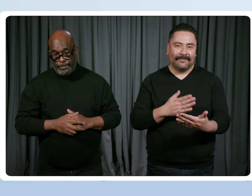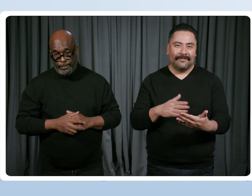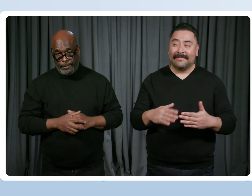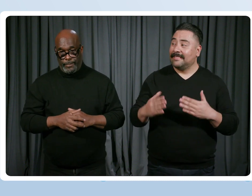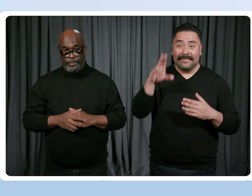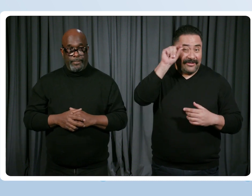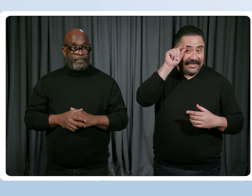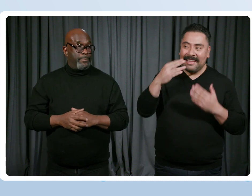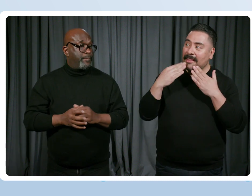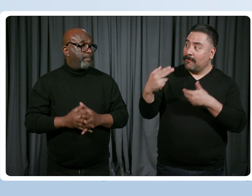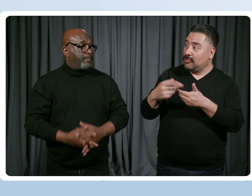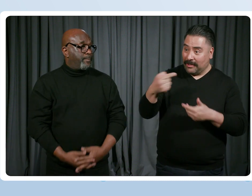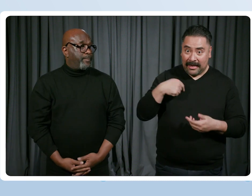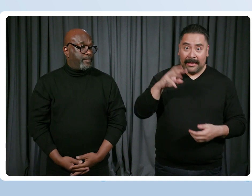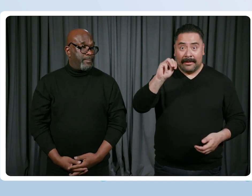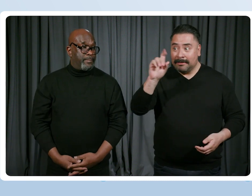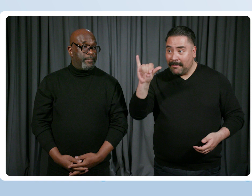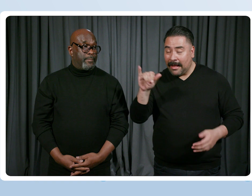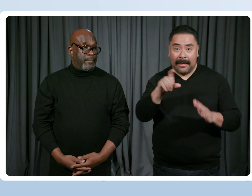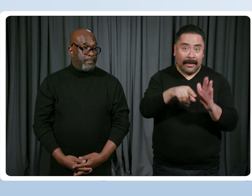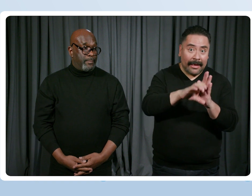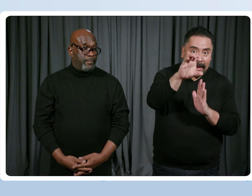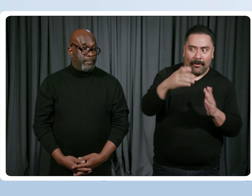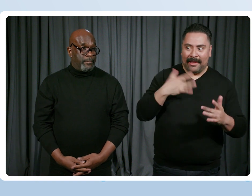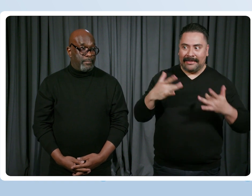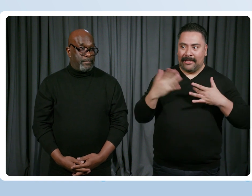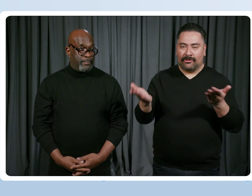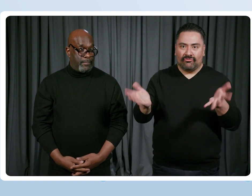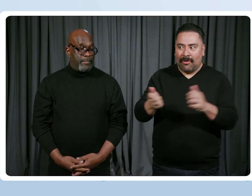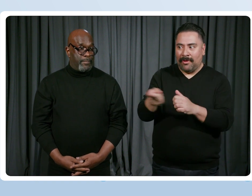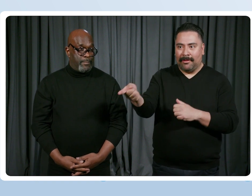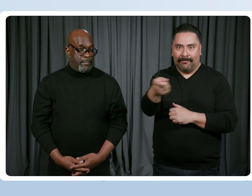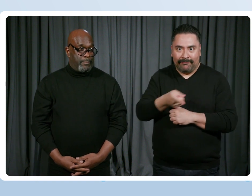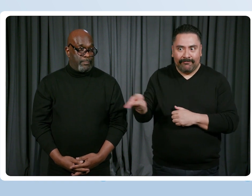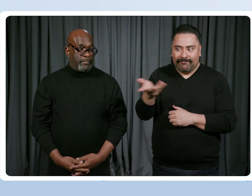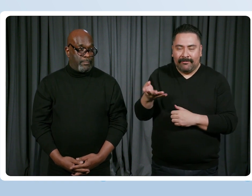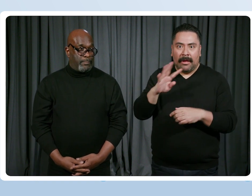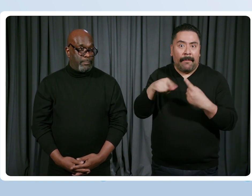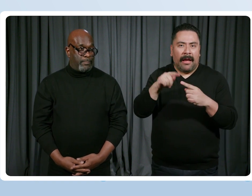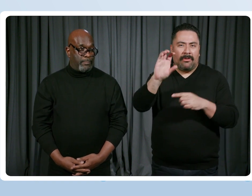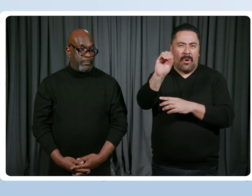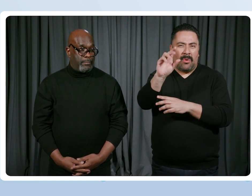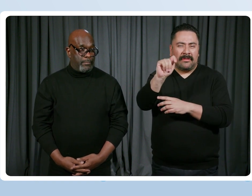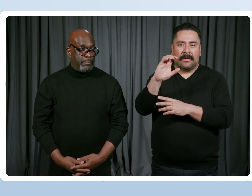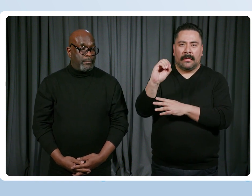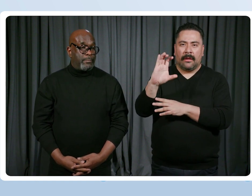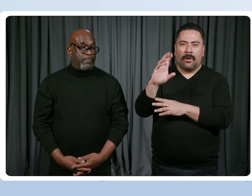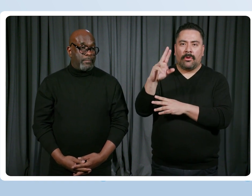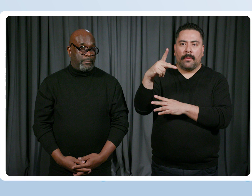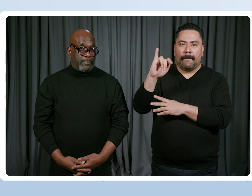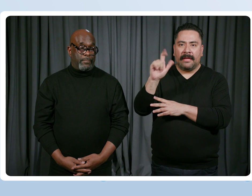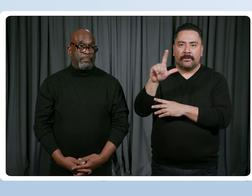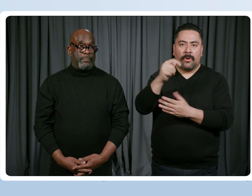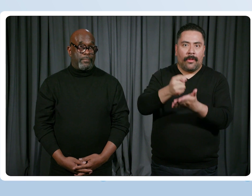Thank you for joining us today, Molly and Claire. We're excited to talk to you a little bit about occupational therapy and the work that